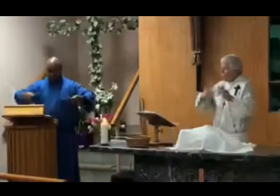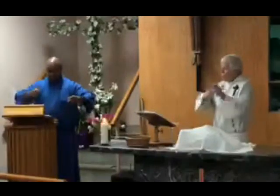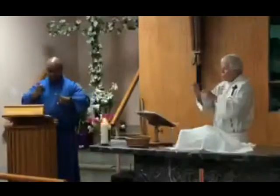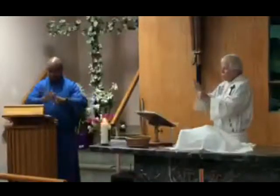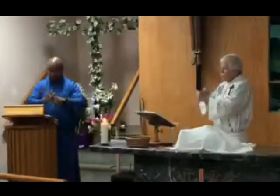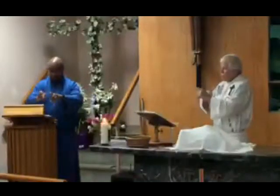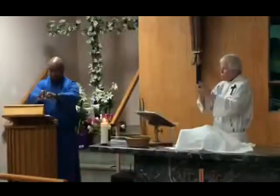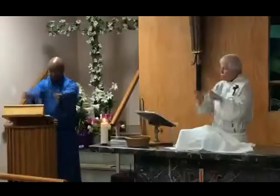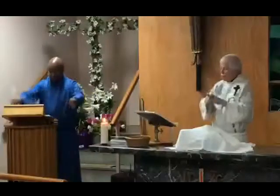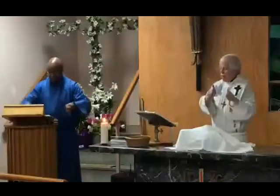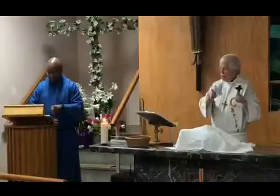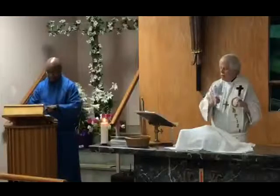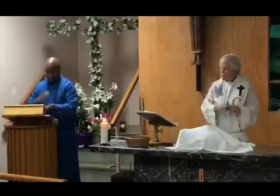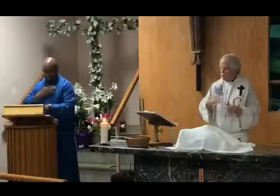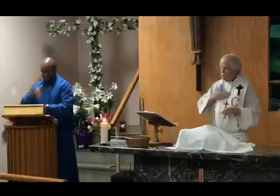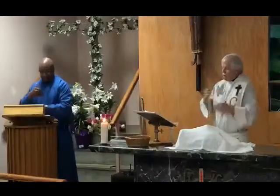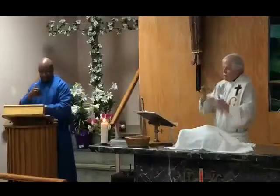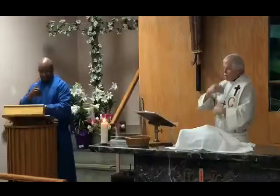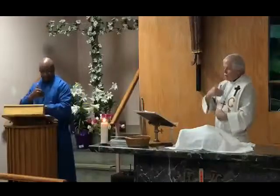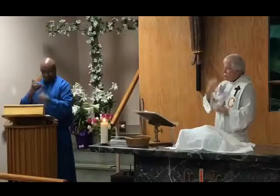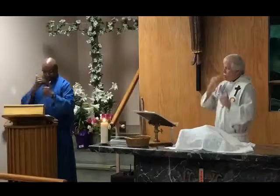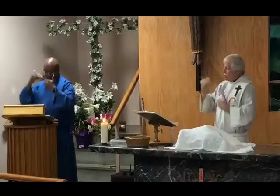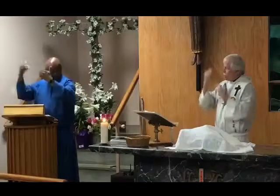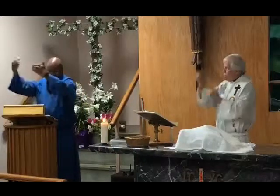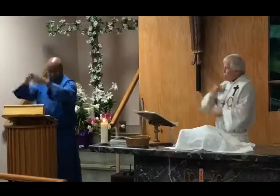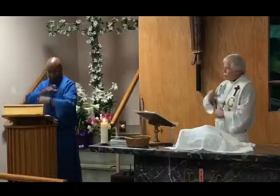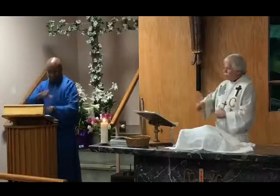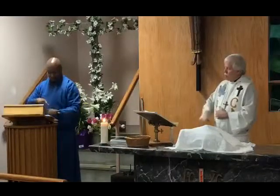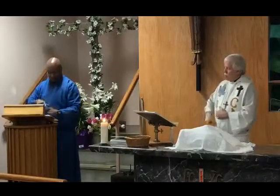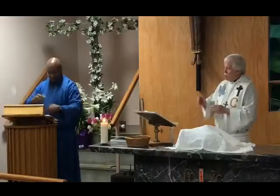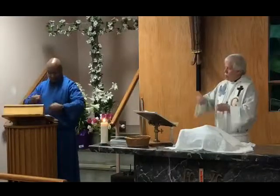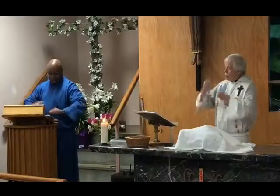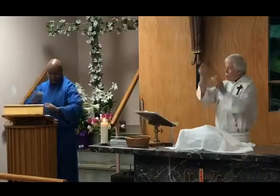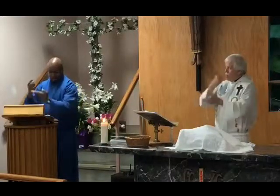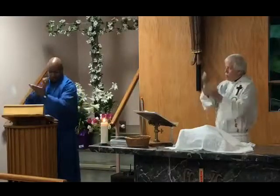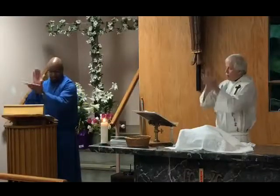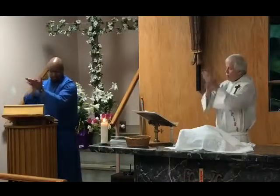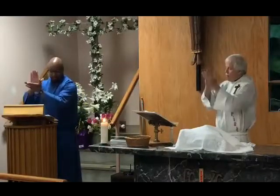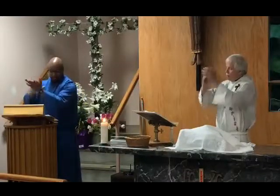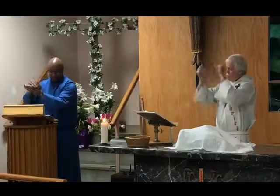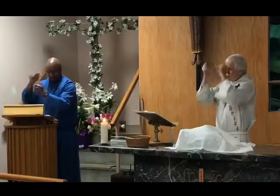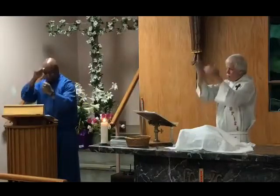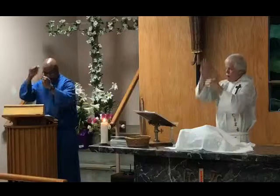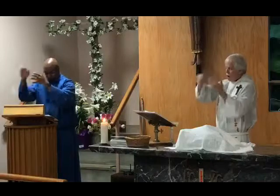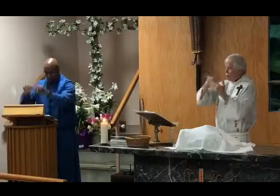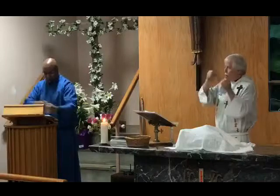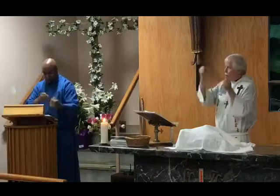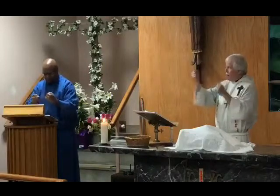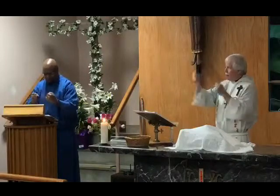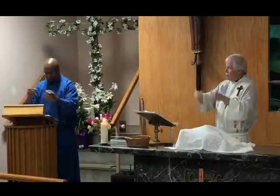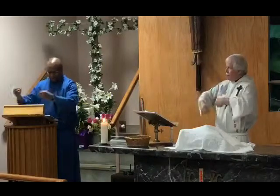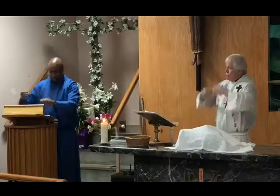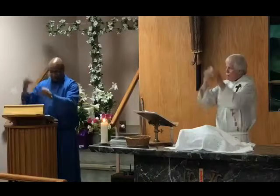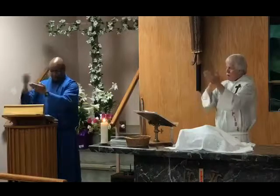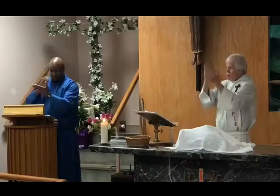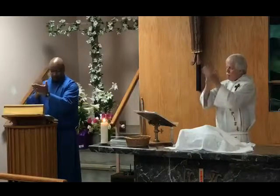He rules in every place. My soul, give thanks to the Lord, and give praise to the Father